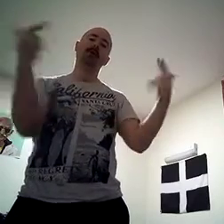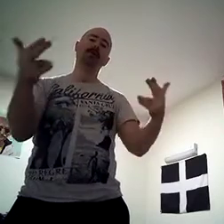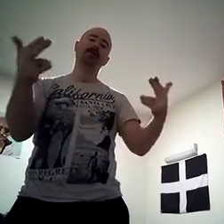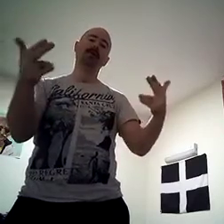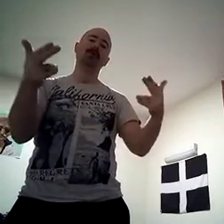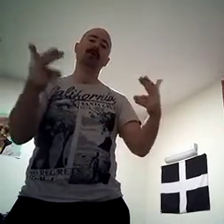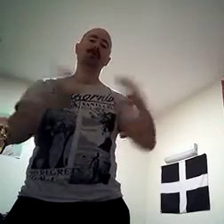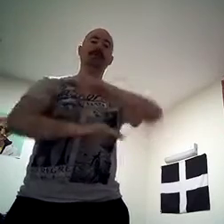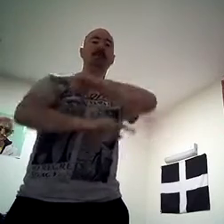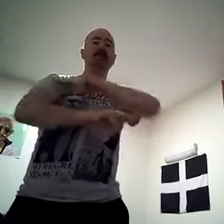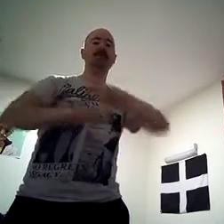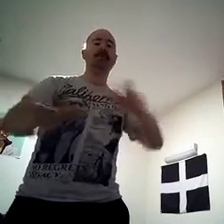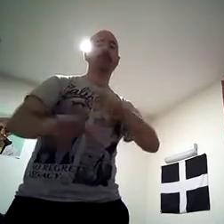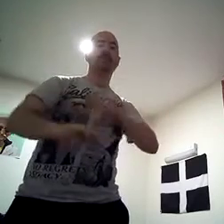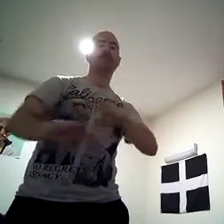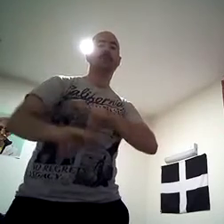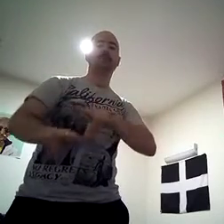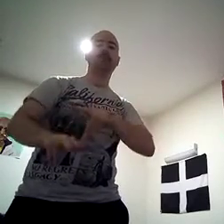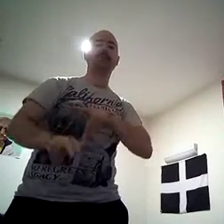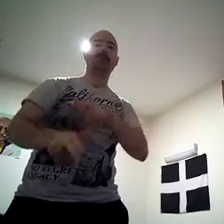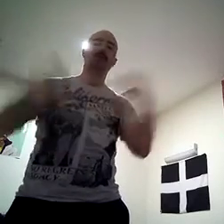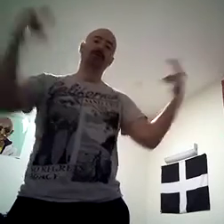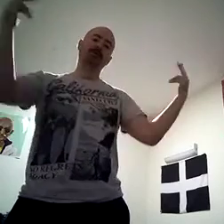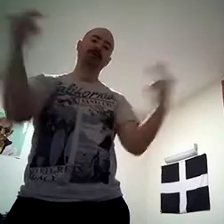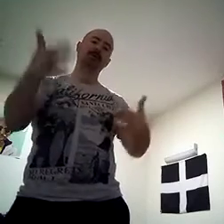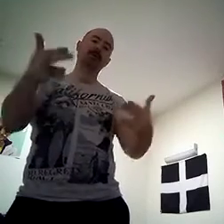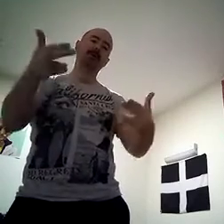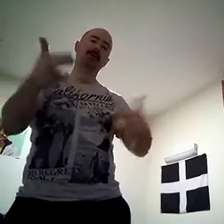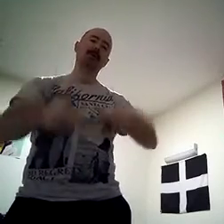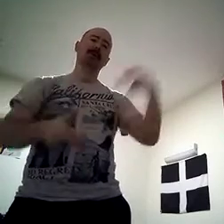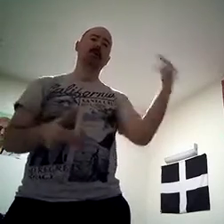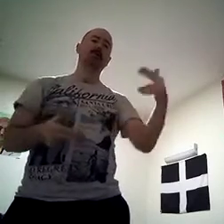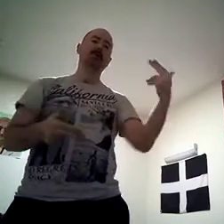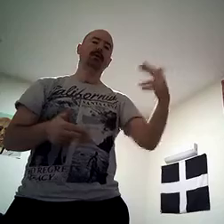this sounds crazy, but 666 is my number, so call me maybe.